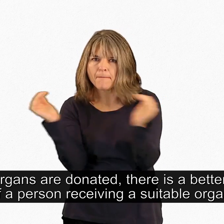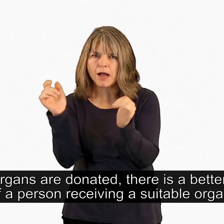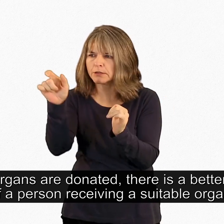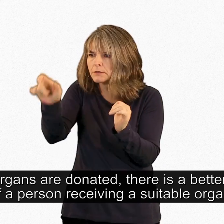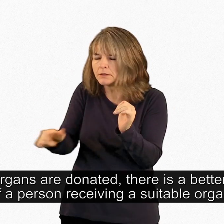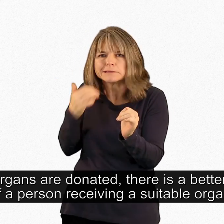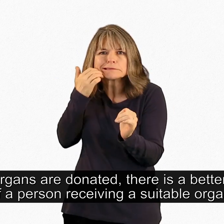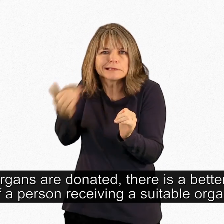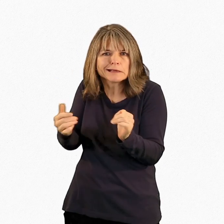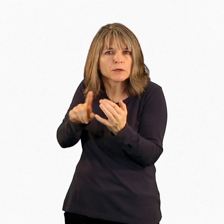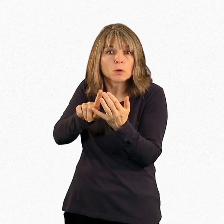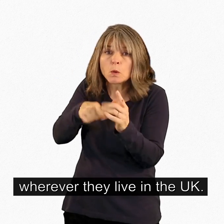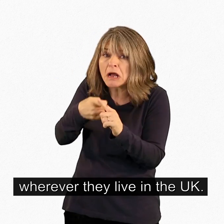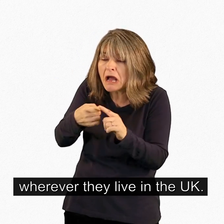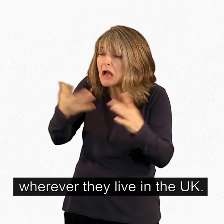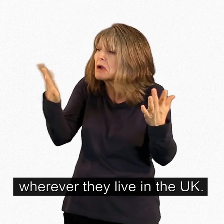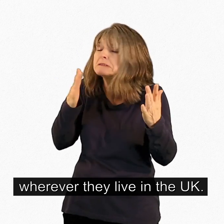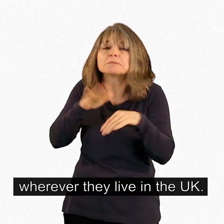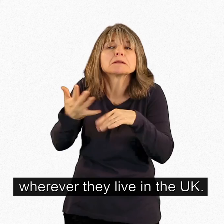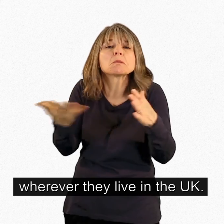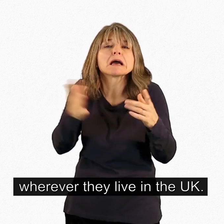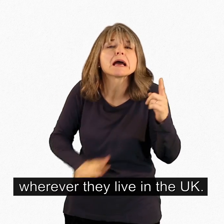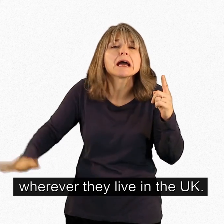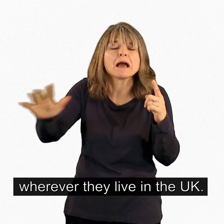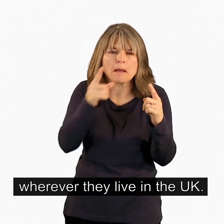organ Wherever they live in the UK